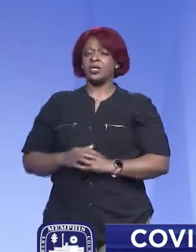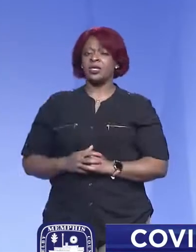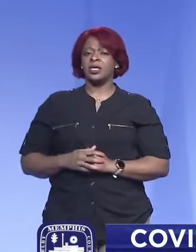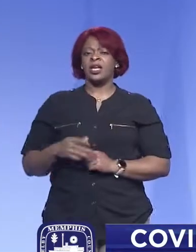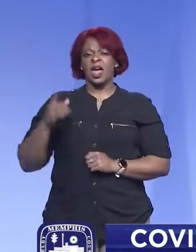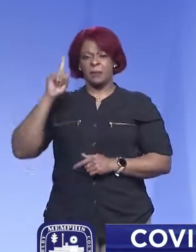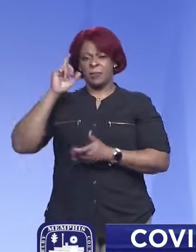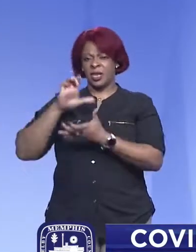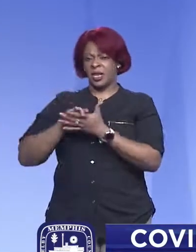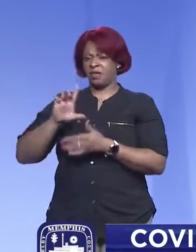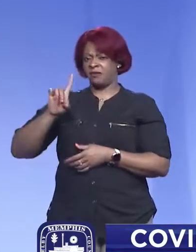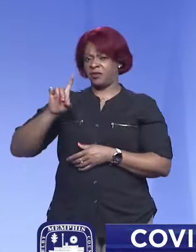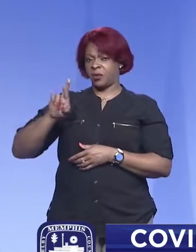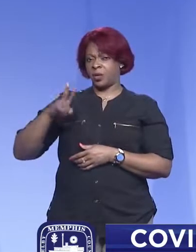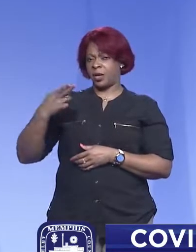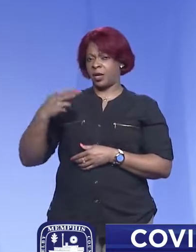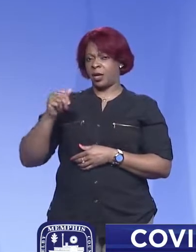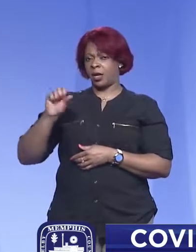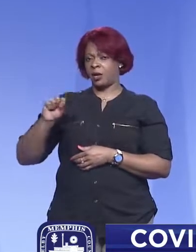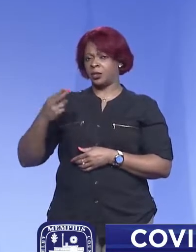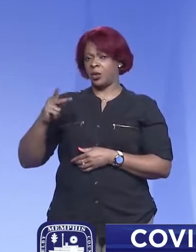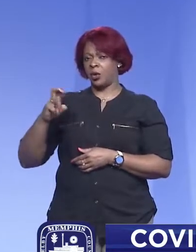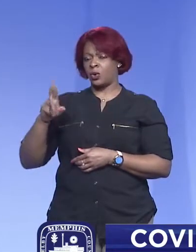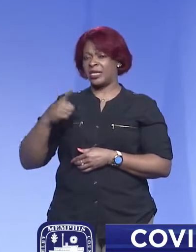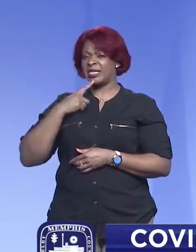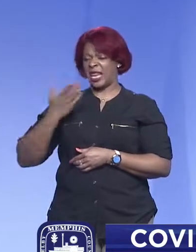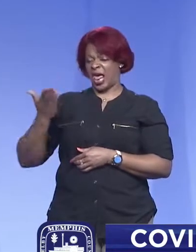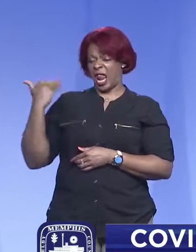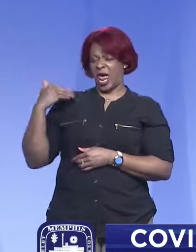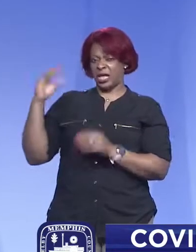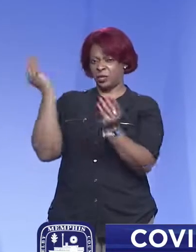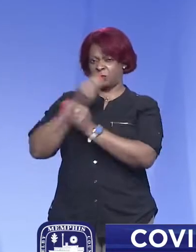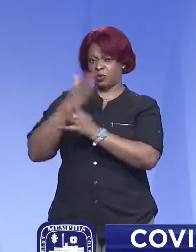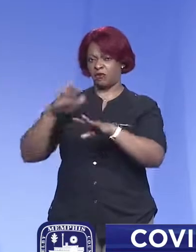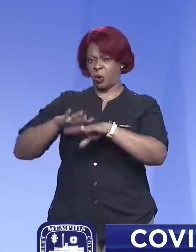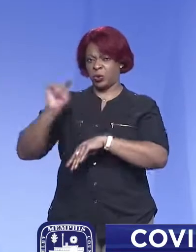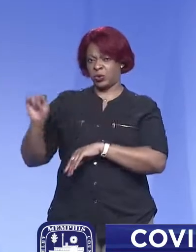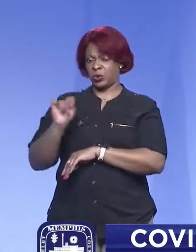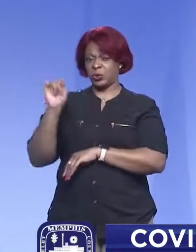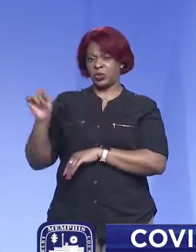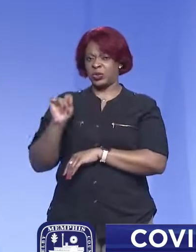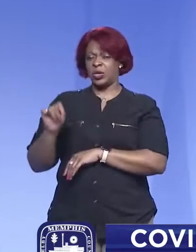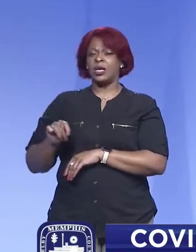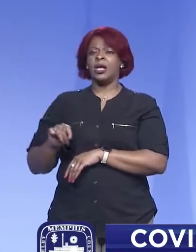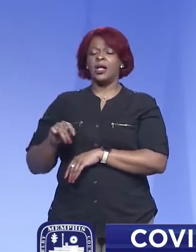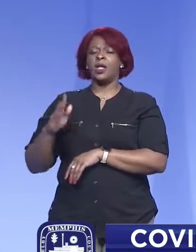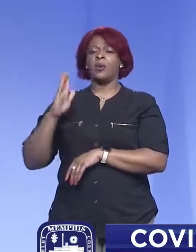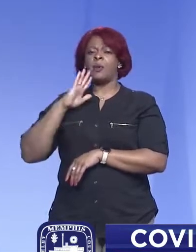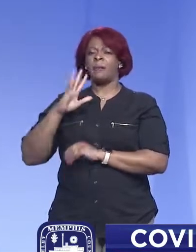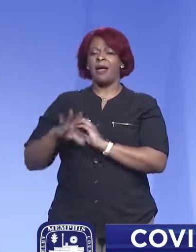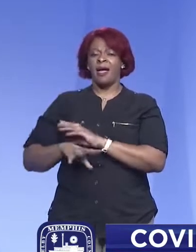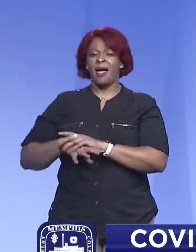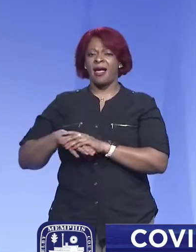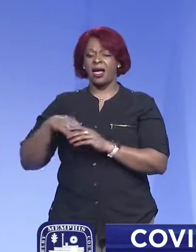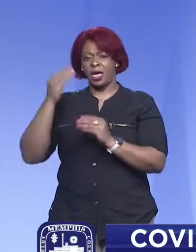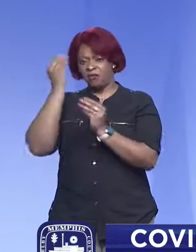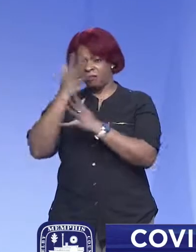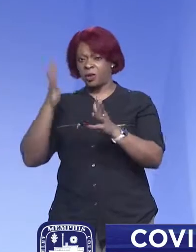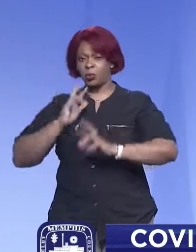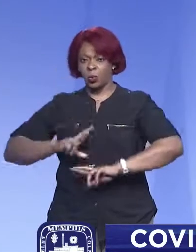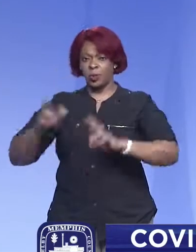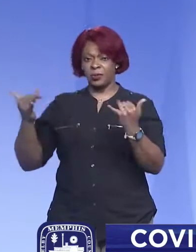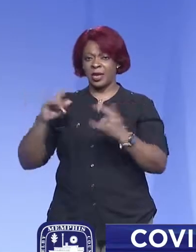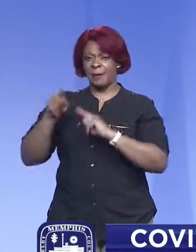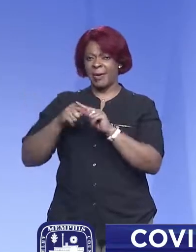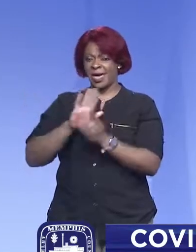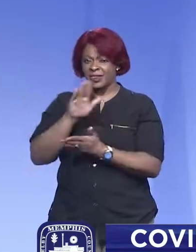believe Dr. Haushalter said on Tuesday during the last briefing that word may be out by the latest today about a